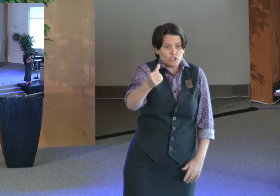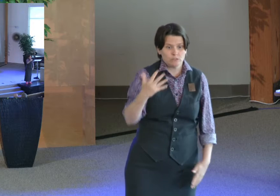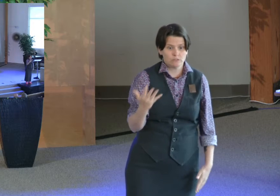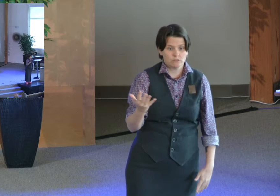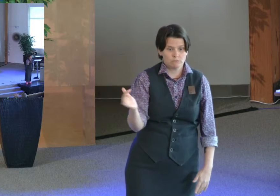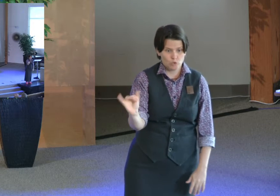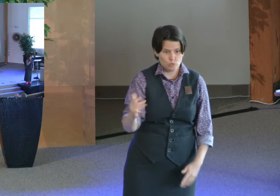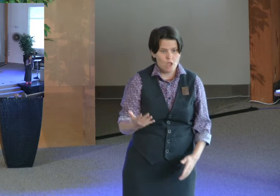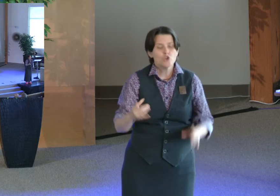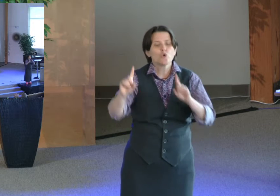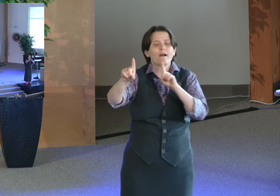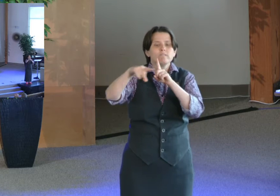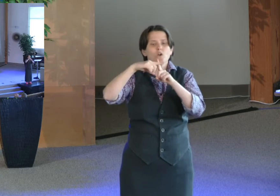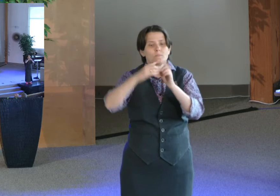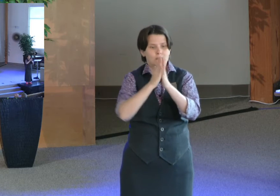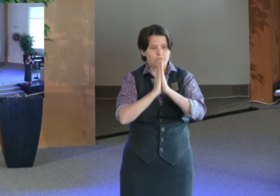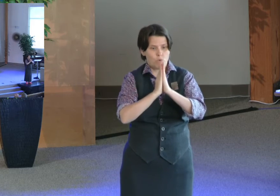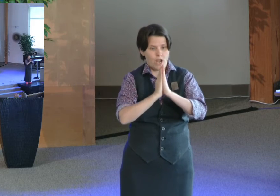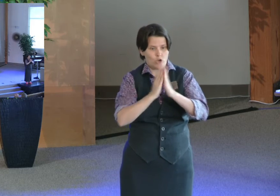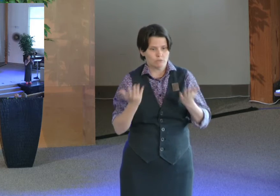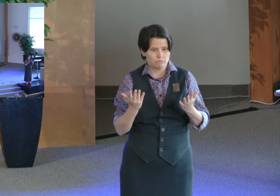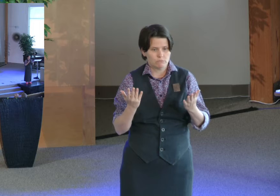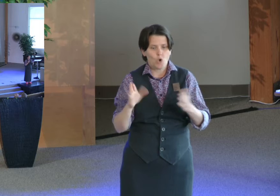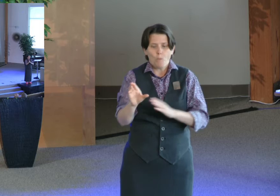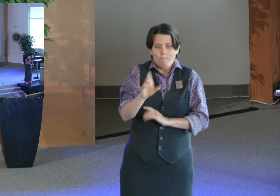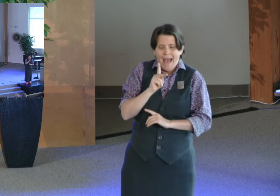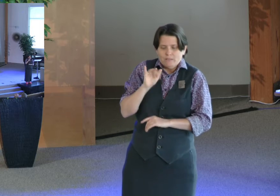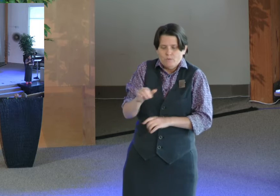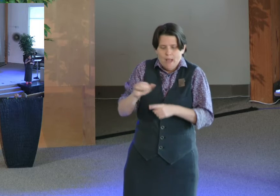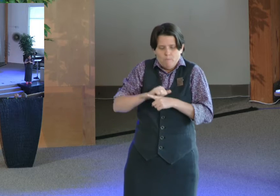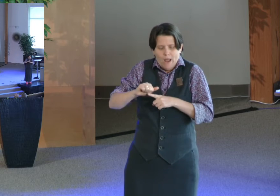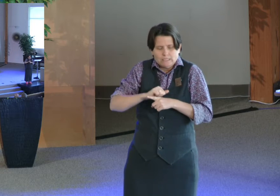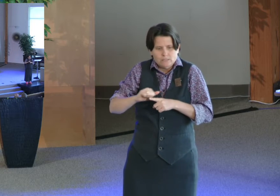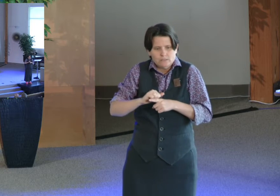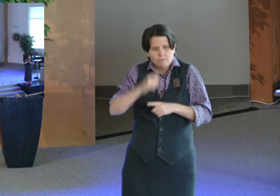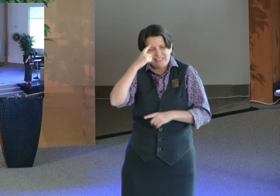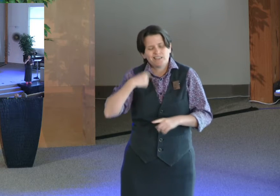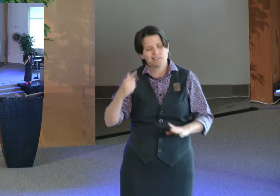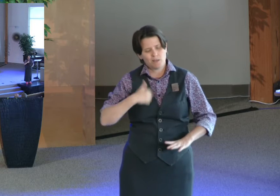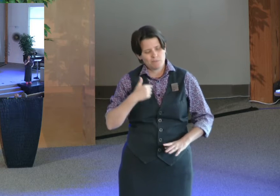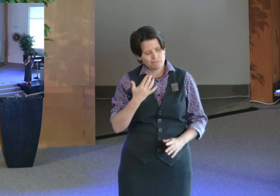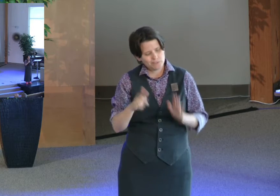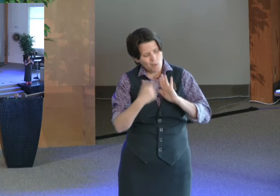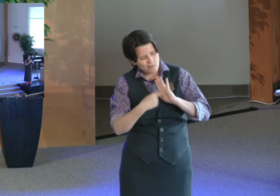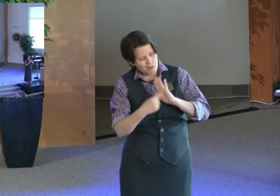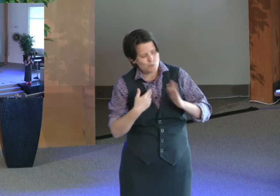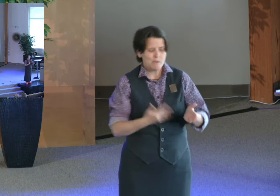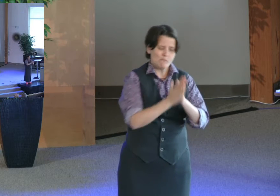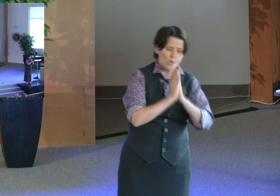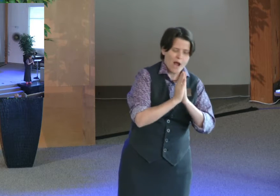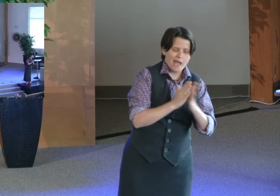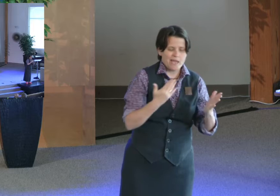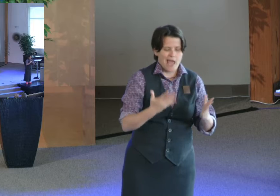Because sometimes we pray and complain about things or pray for things when we should be affirming the power and the love and the peace and abundance